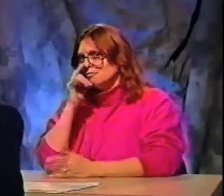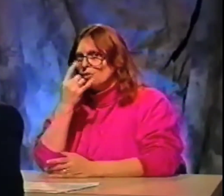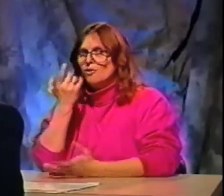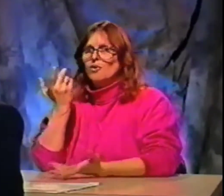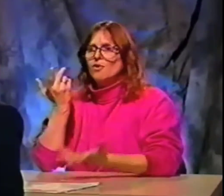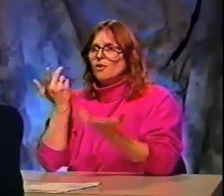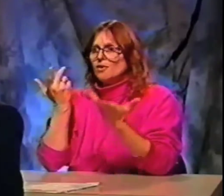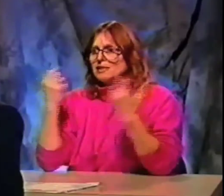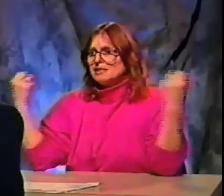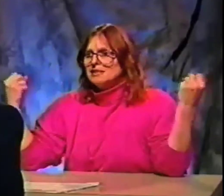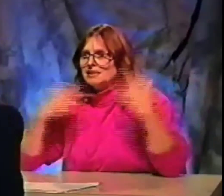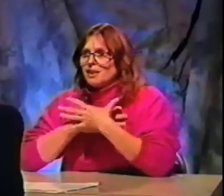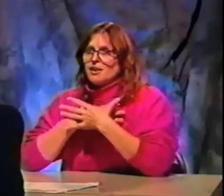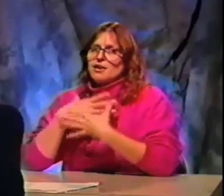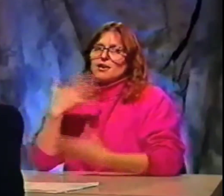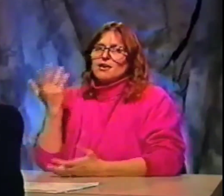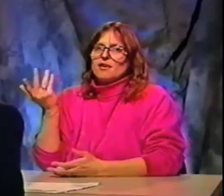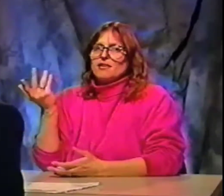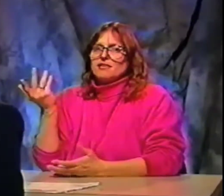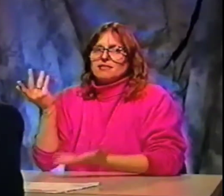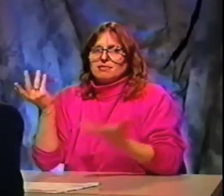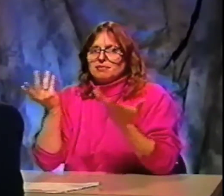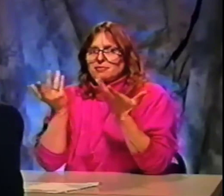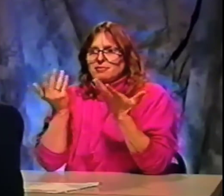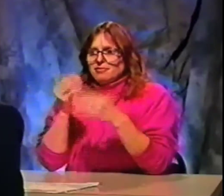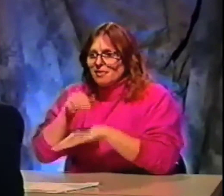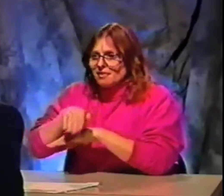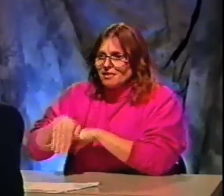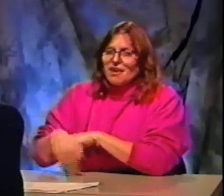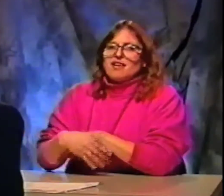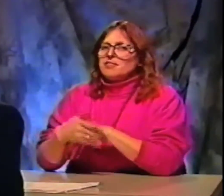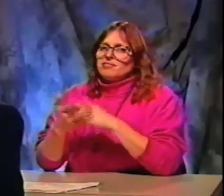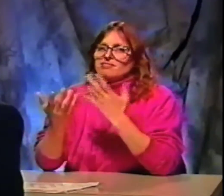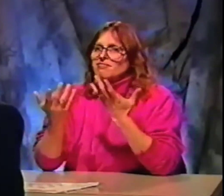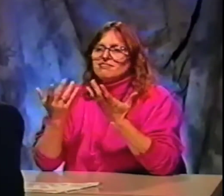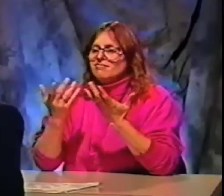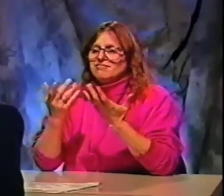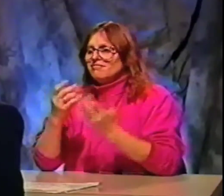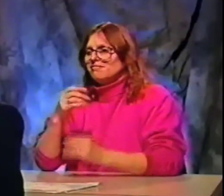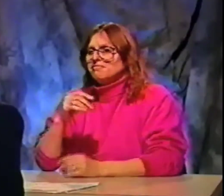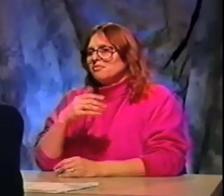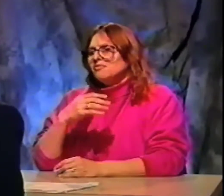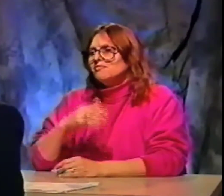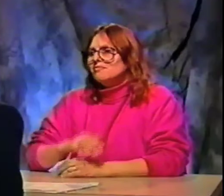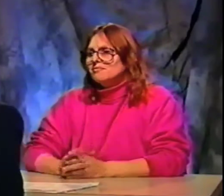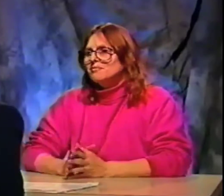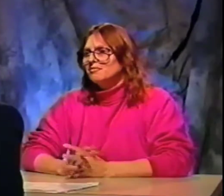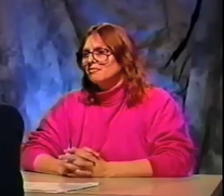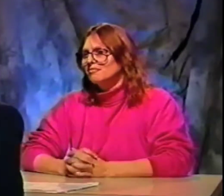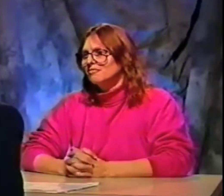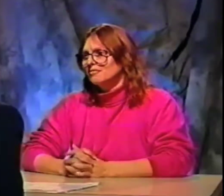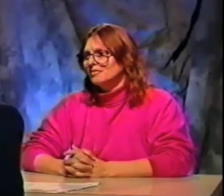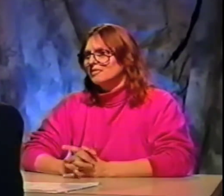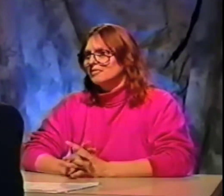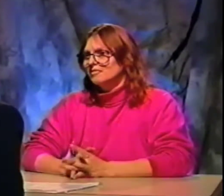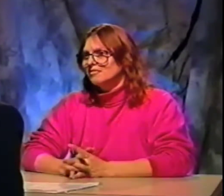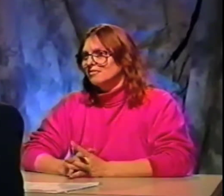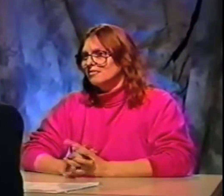have something to do. Like, if they're alone without their parents and, they get bored, they get scared, they're alone all